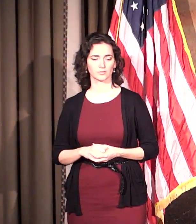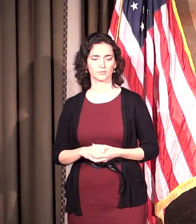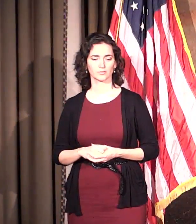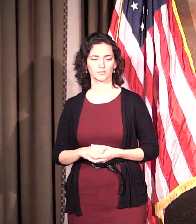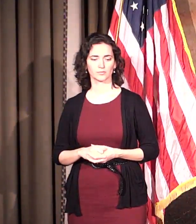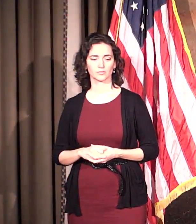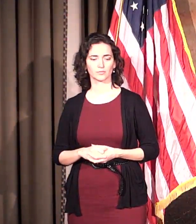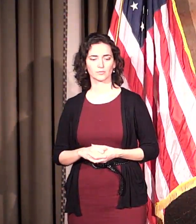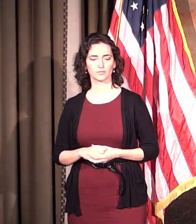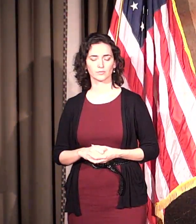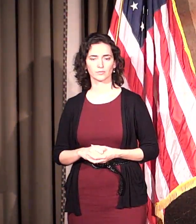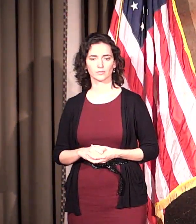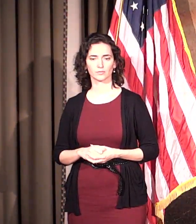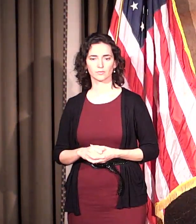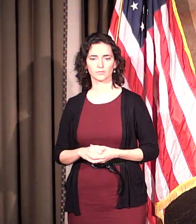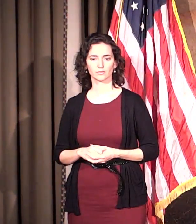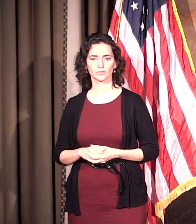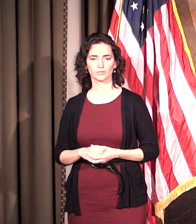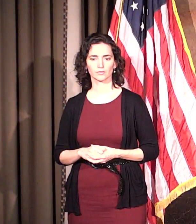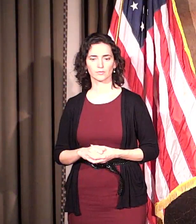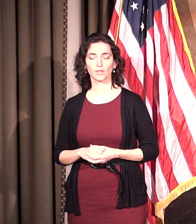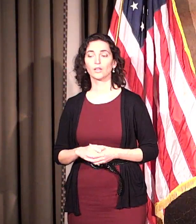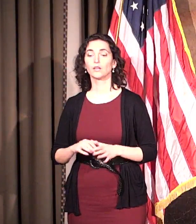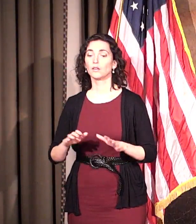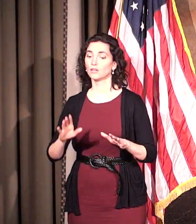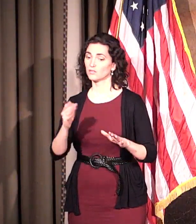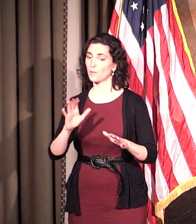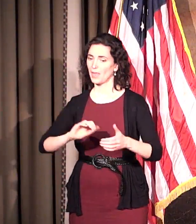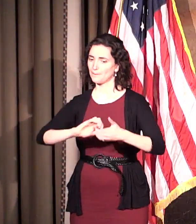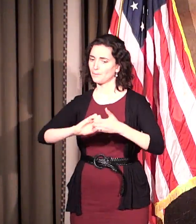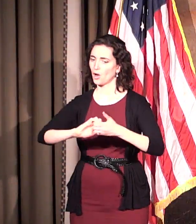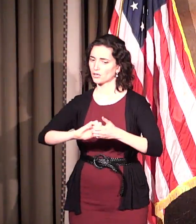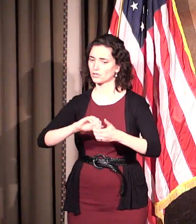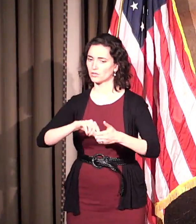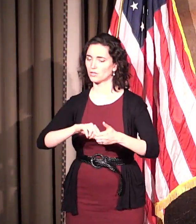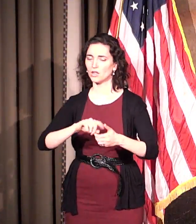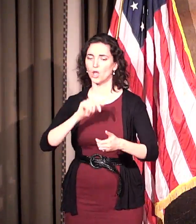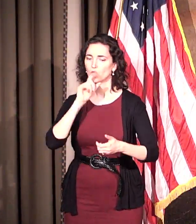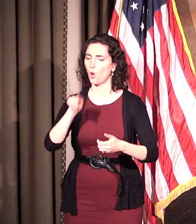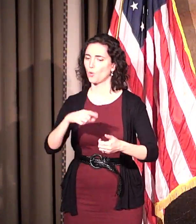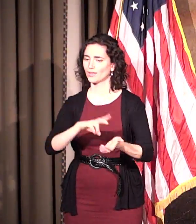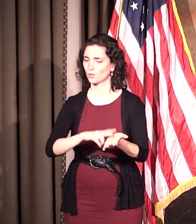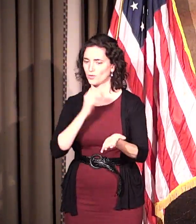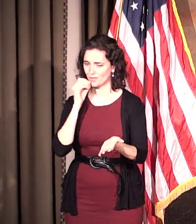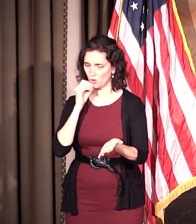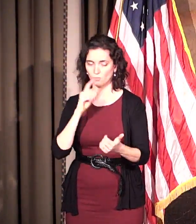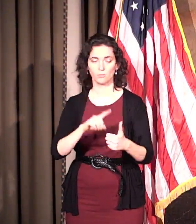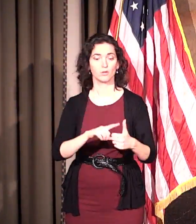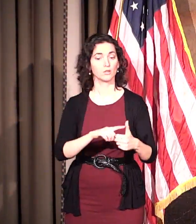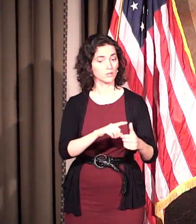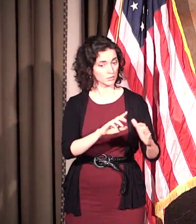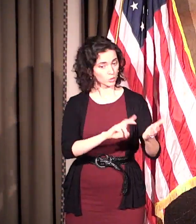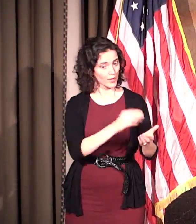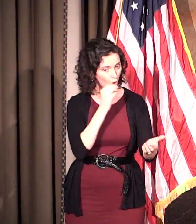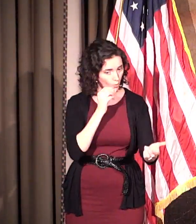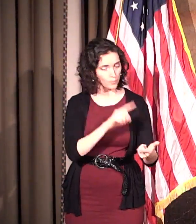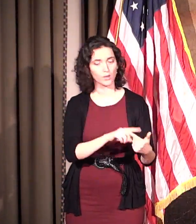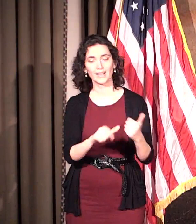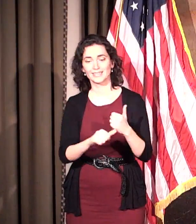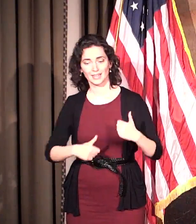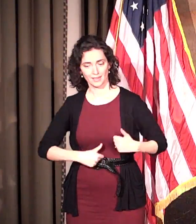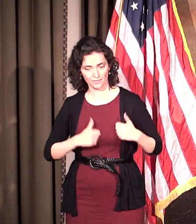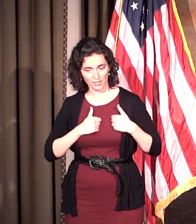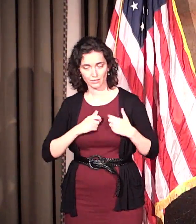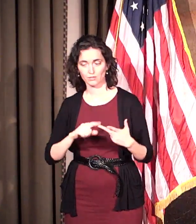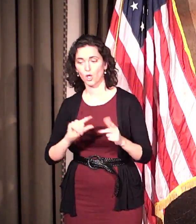So we think all told the partnership, and again, it's not just nursing homes, that's just the first part of it. It's also assisted living and group homes and other facilities. But we